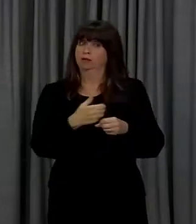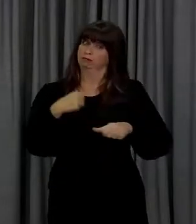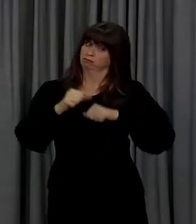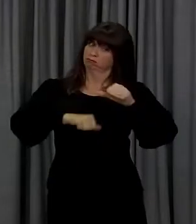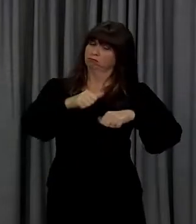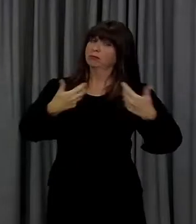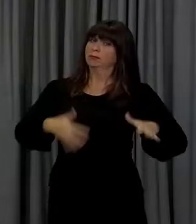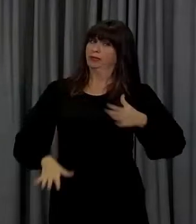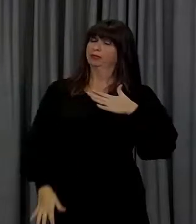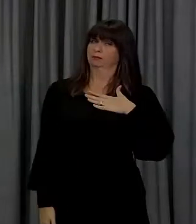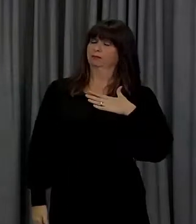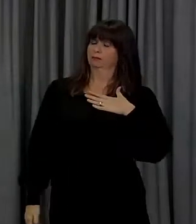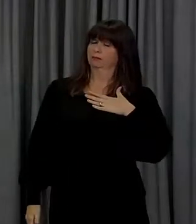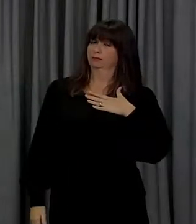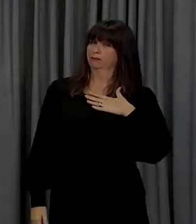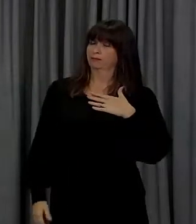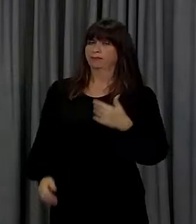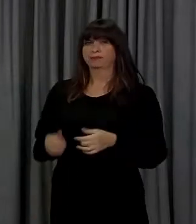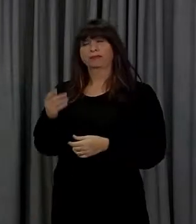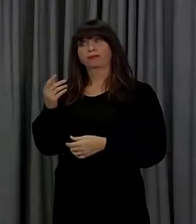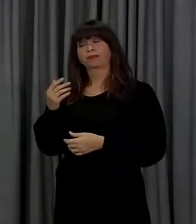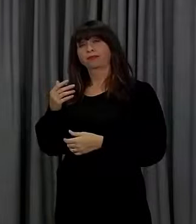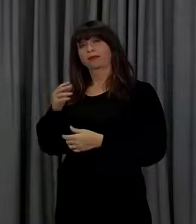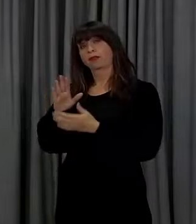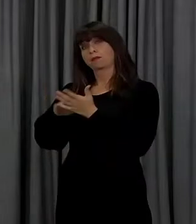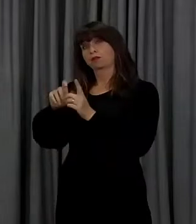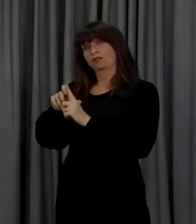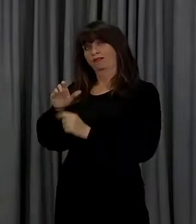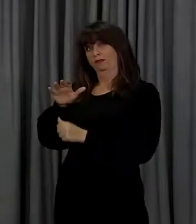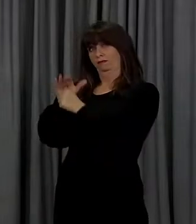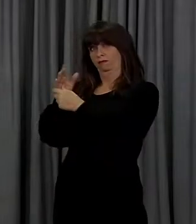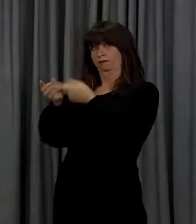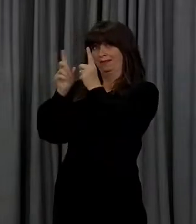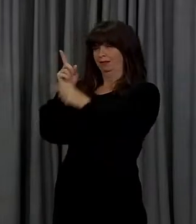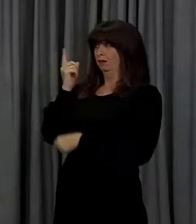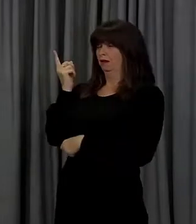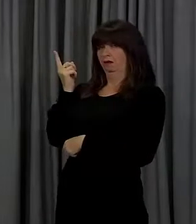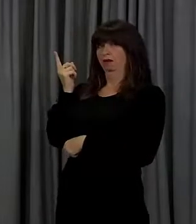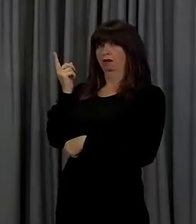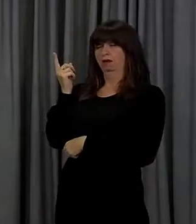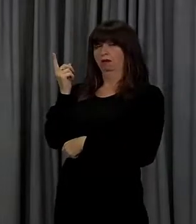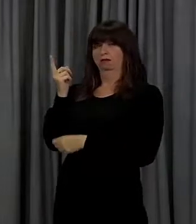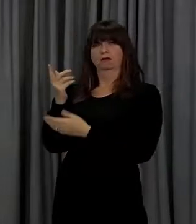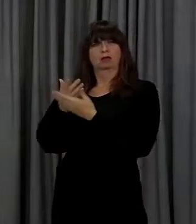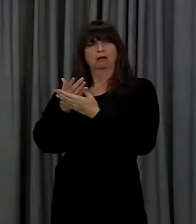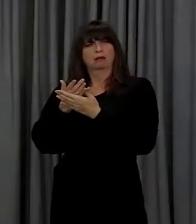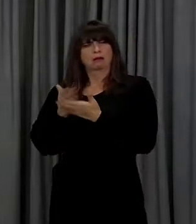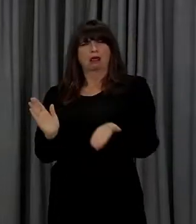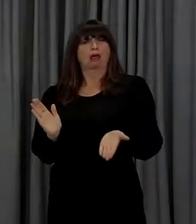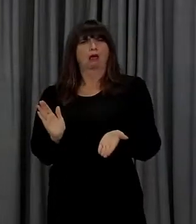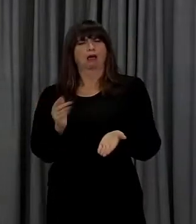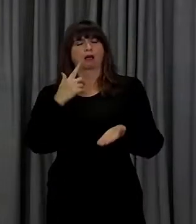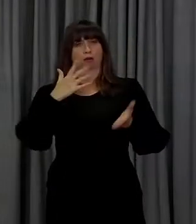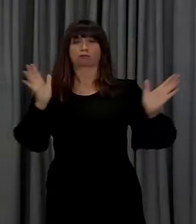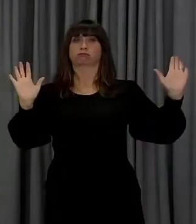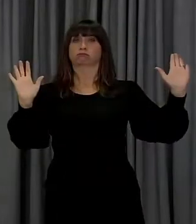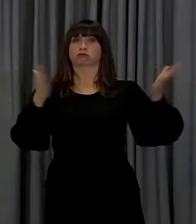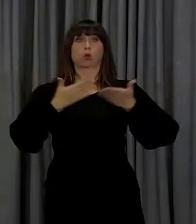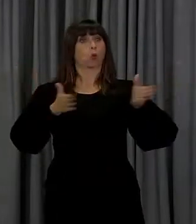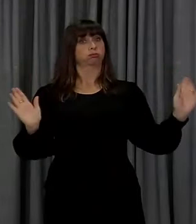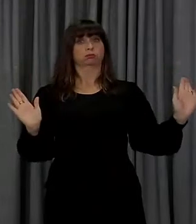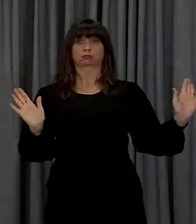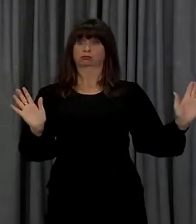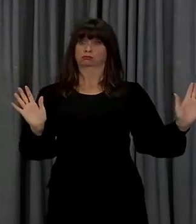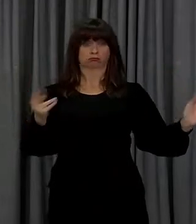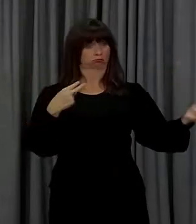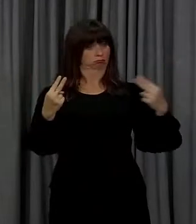think, and the First Minister has been given very clear instructions to anyone involved in the inquiry that he wants us all to be